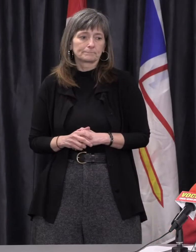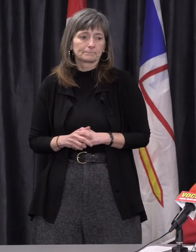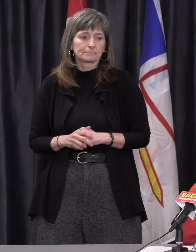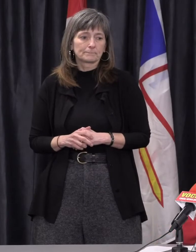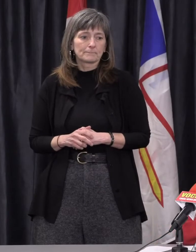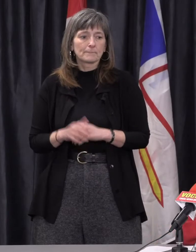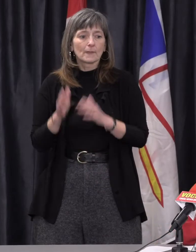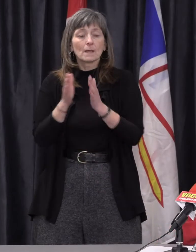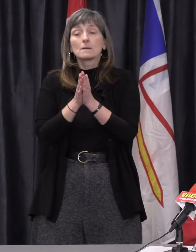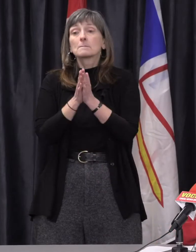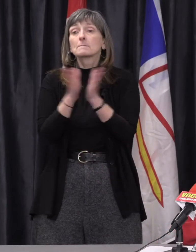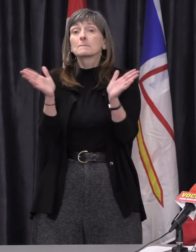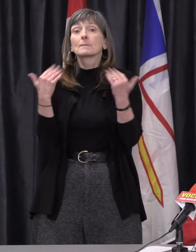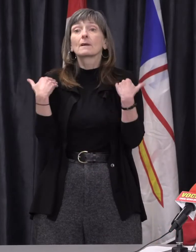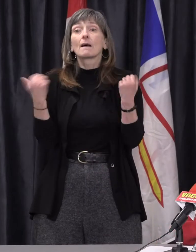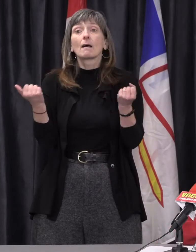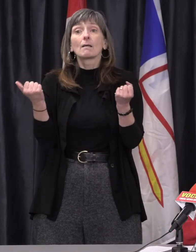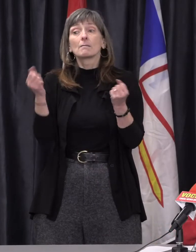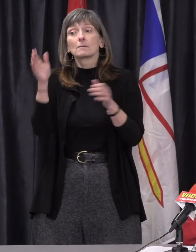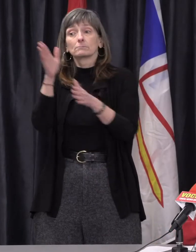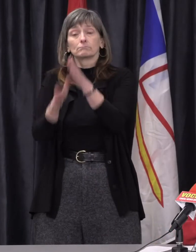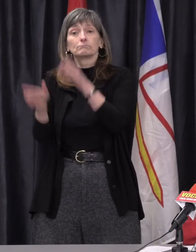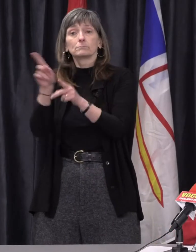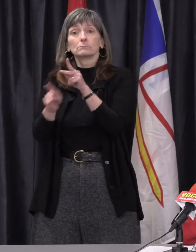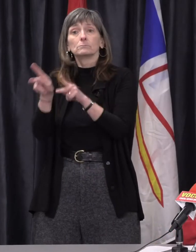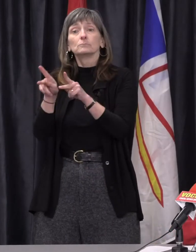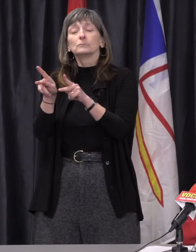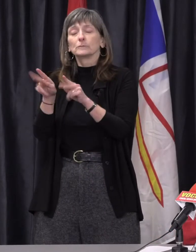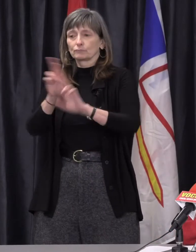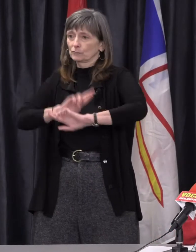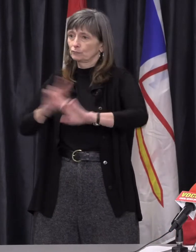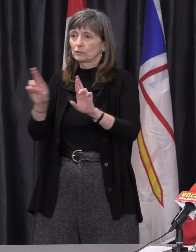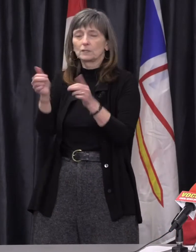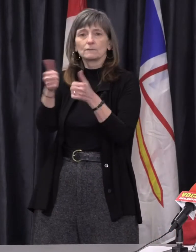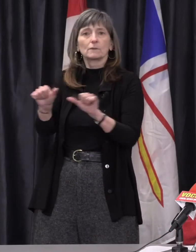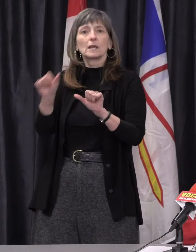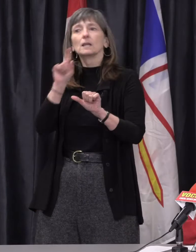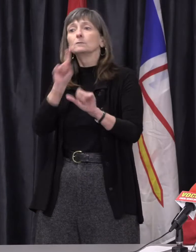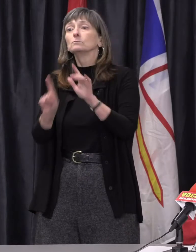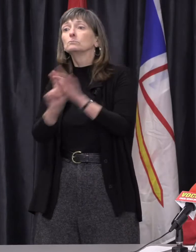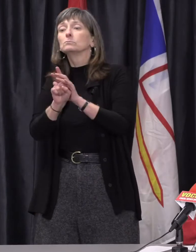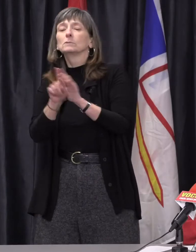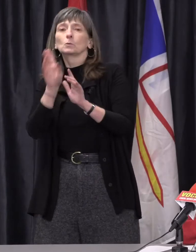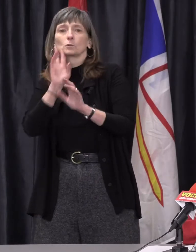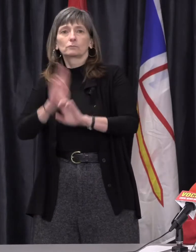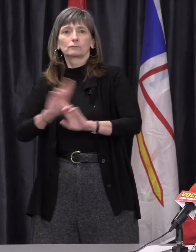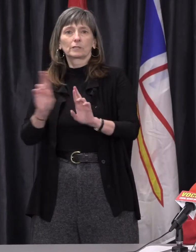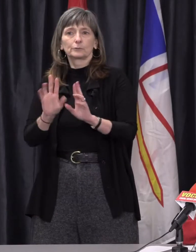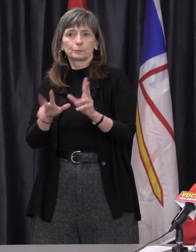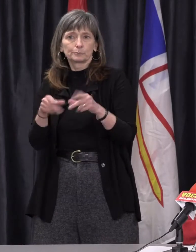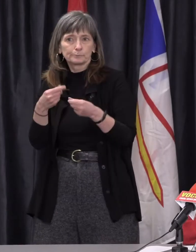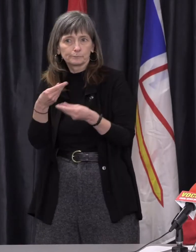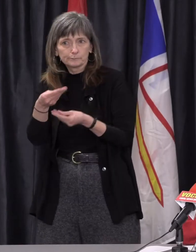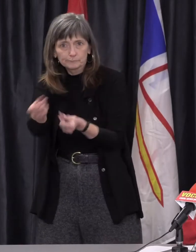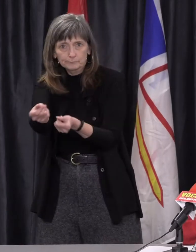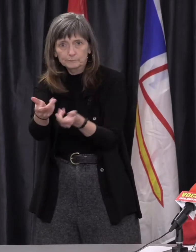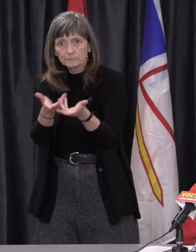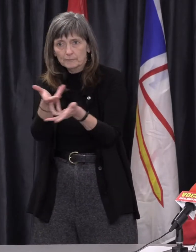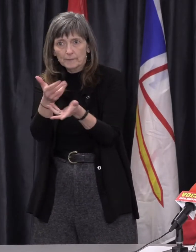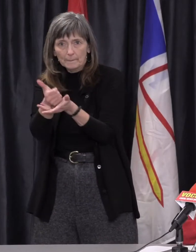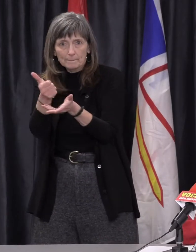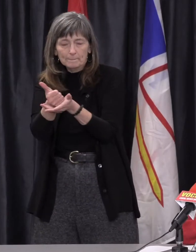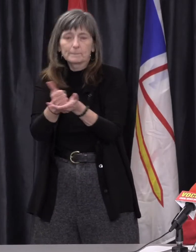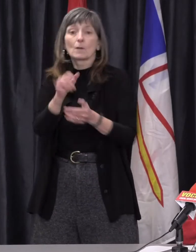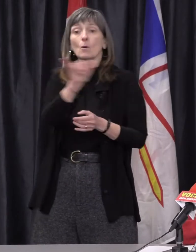Our public health officials are well prepared and working diligently to respond to any cases that arise. And our regional health authorities are also prepared